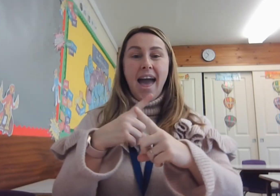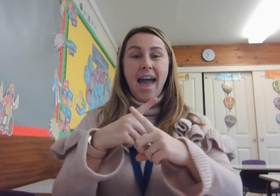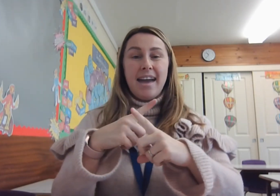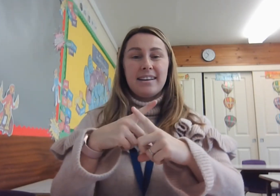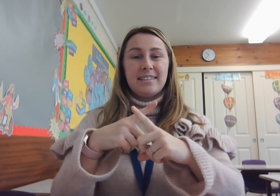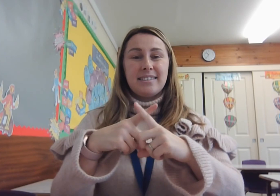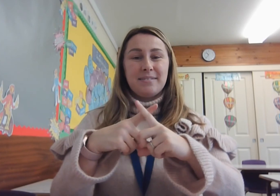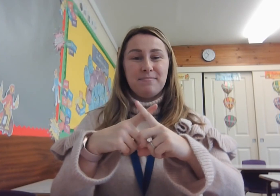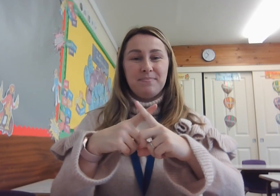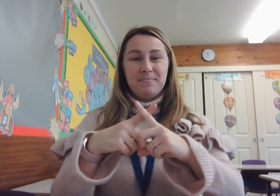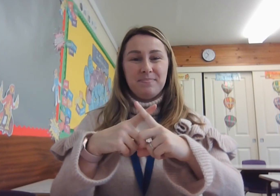X,